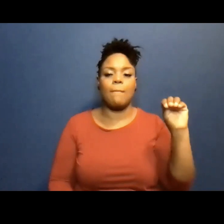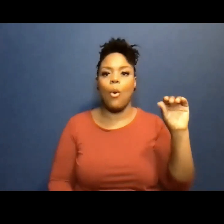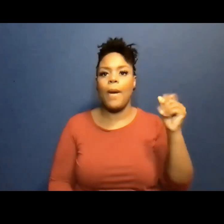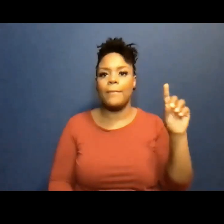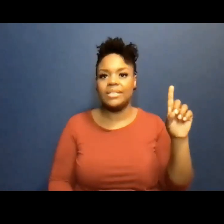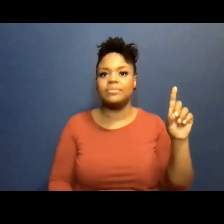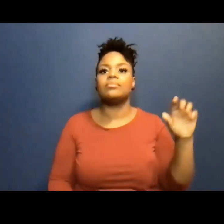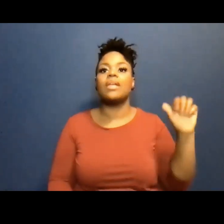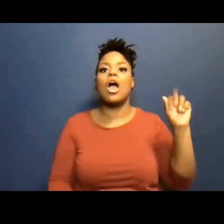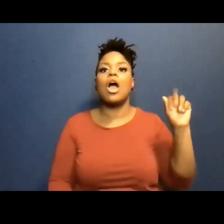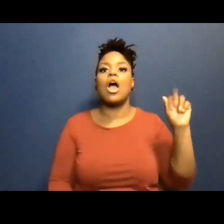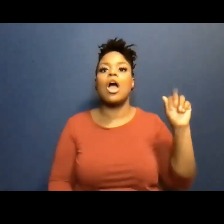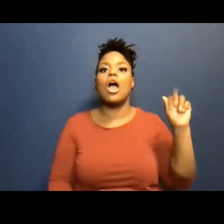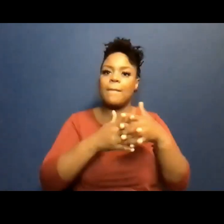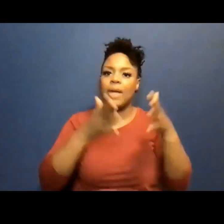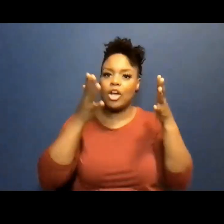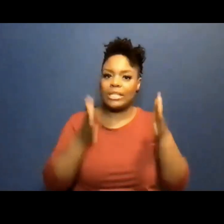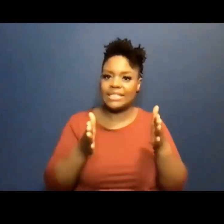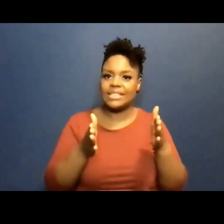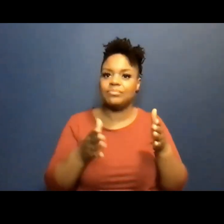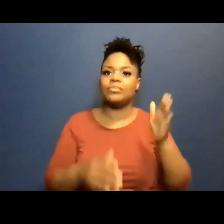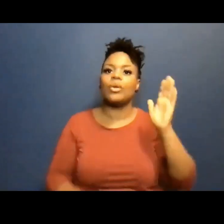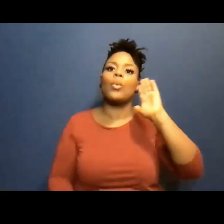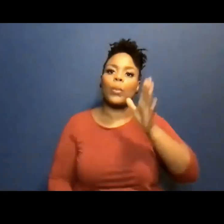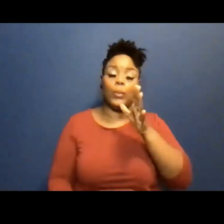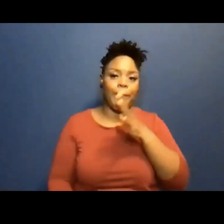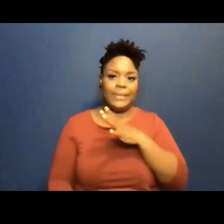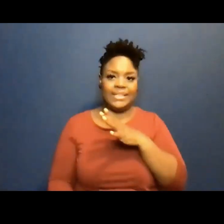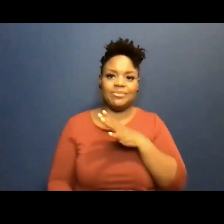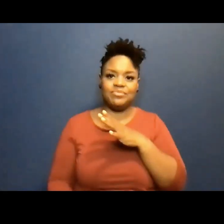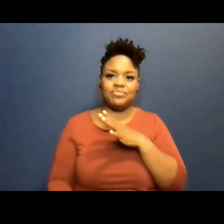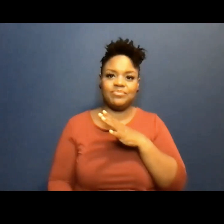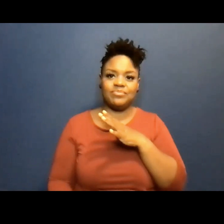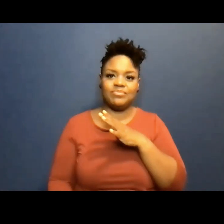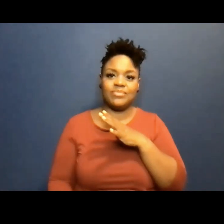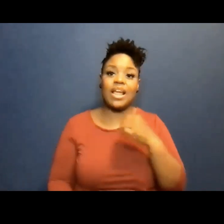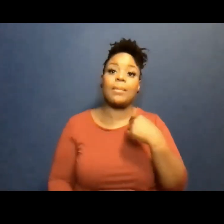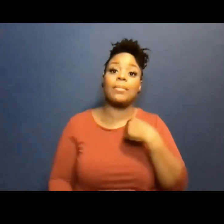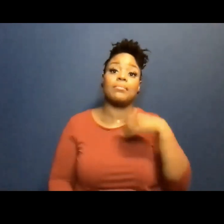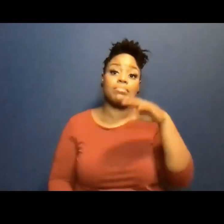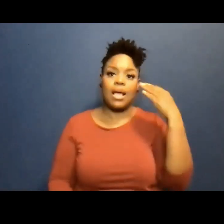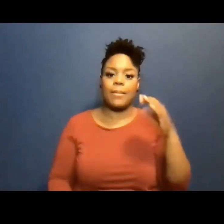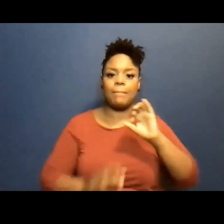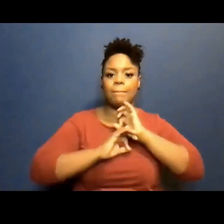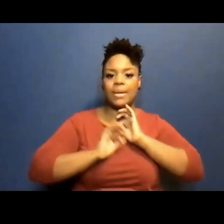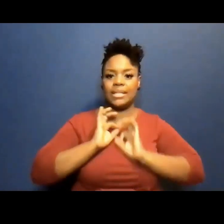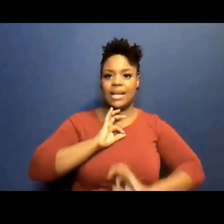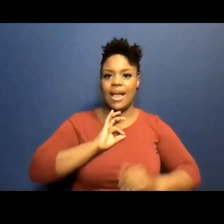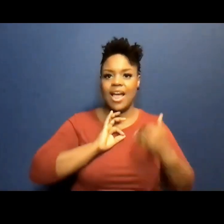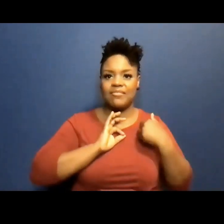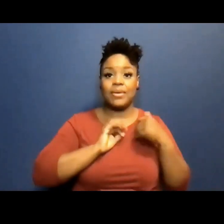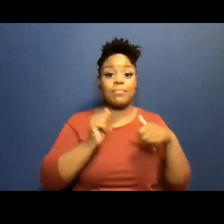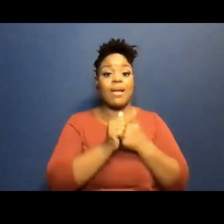be fancy, and you have a bookcase behind me. I have a black button shirt, and for tonight, especially, I have a lovely velvet vest that I